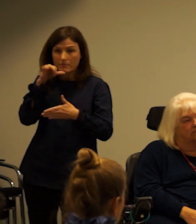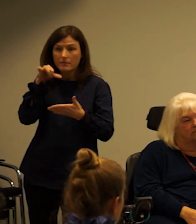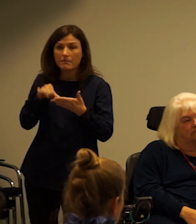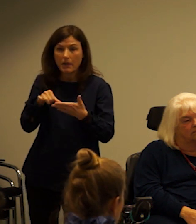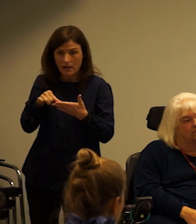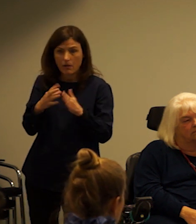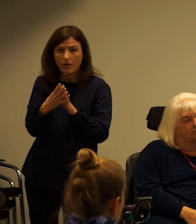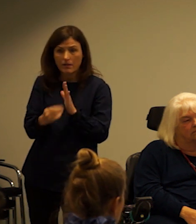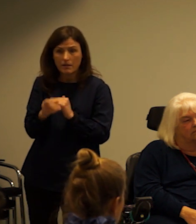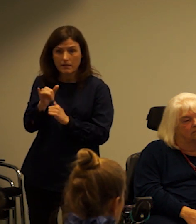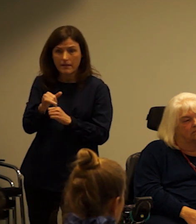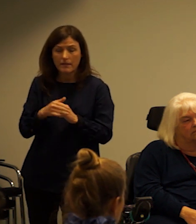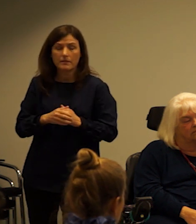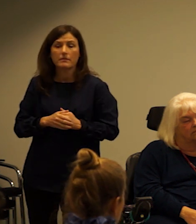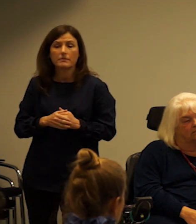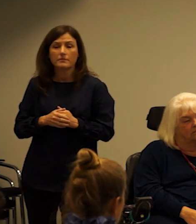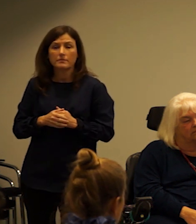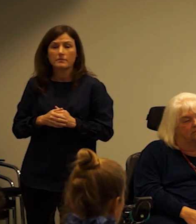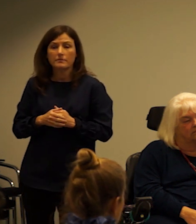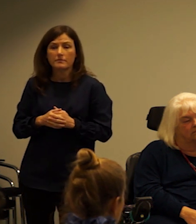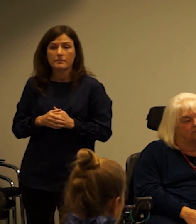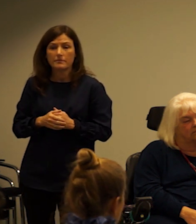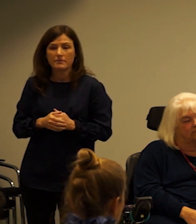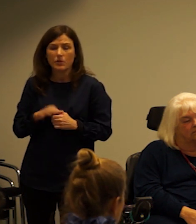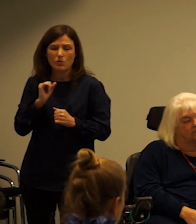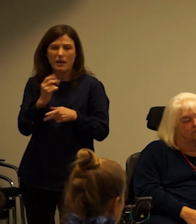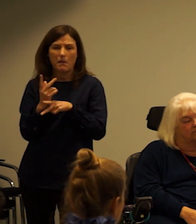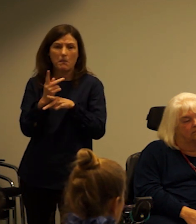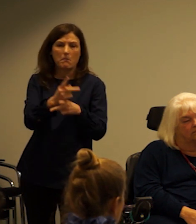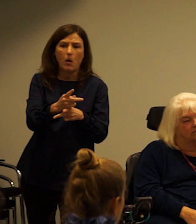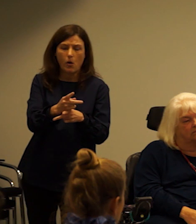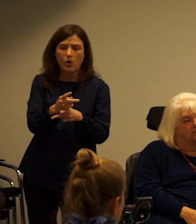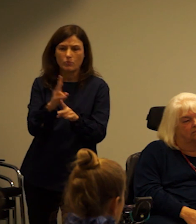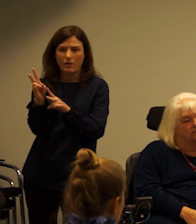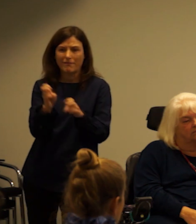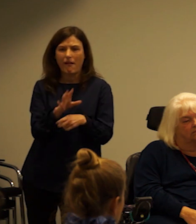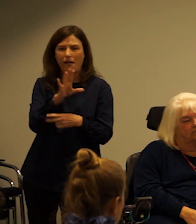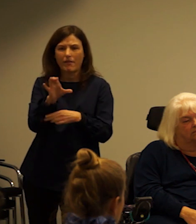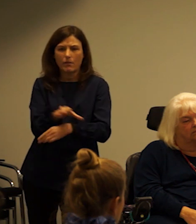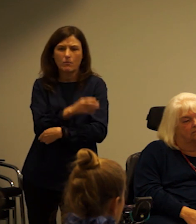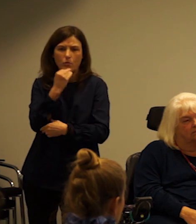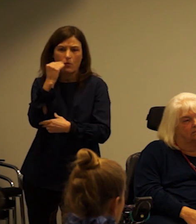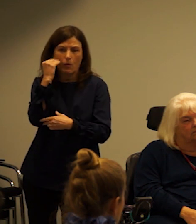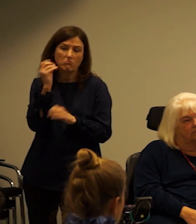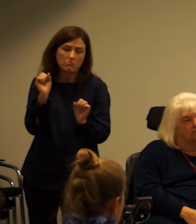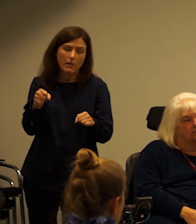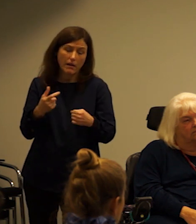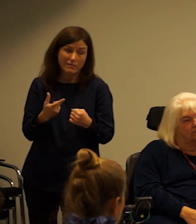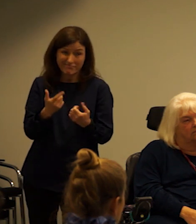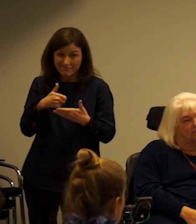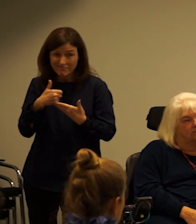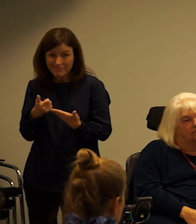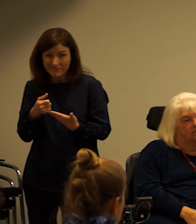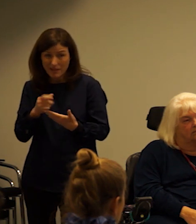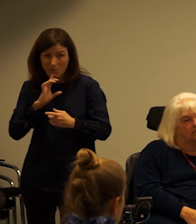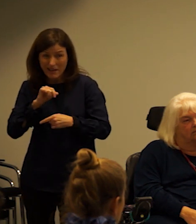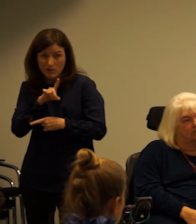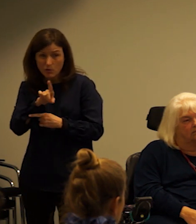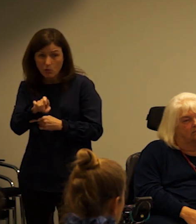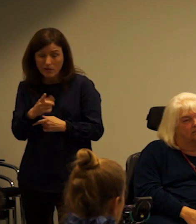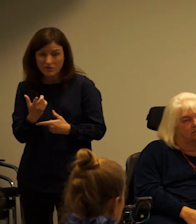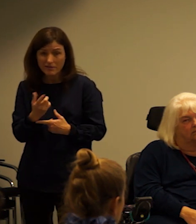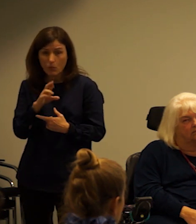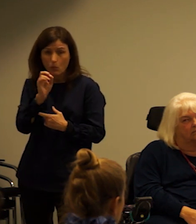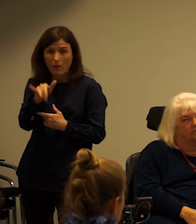it, or you could let them borrow it and download it onto their computer at home. Does that help? Does that answer your question? Or